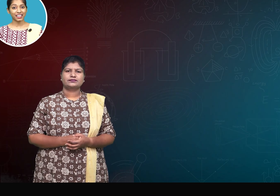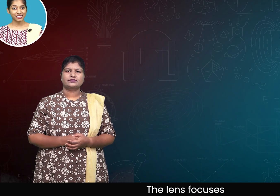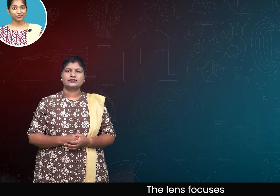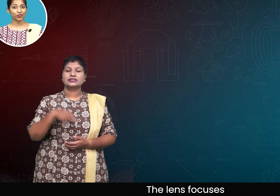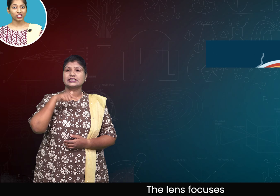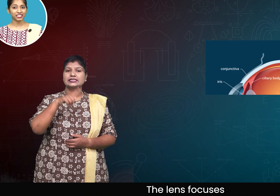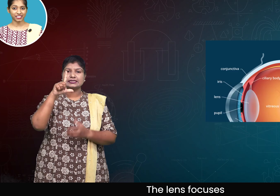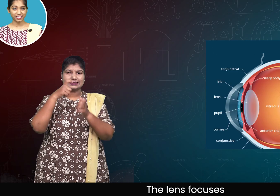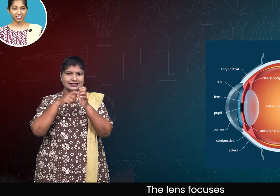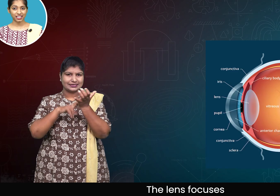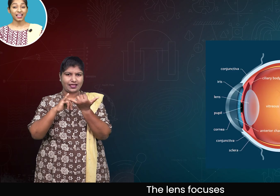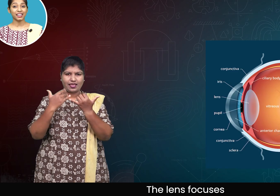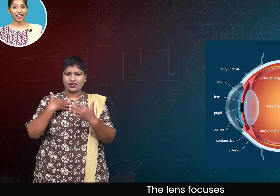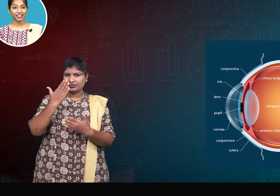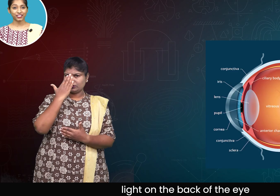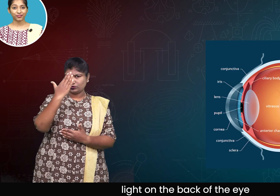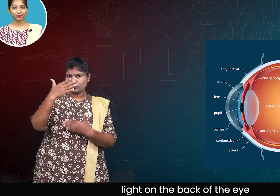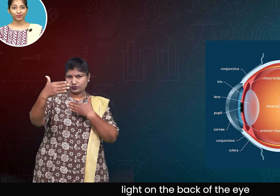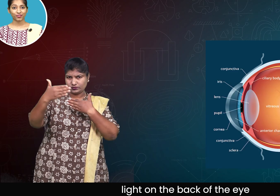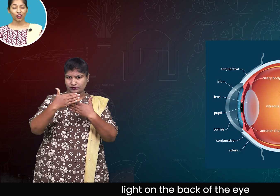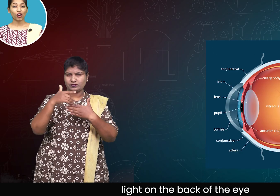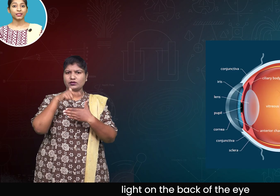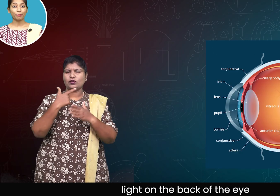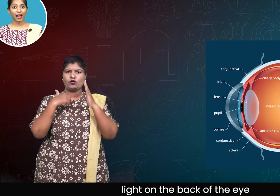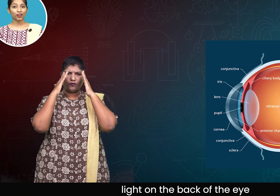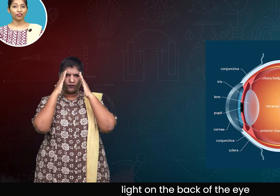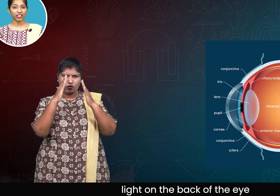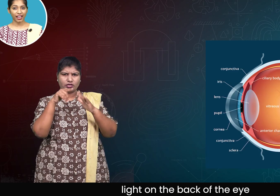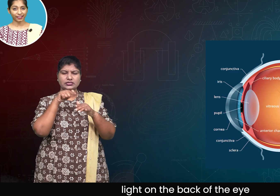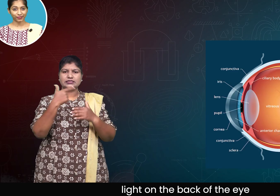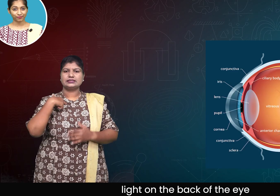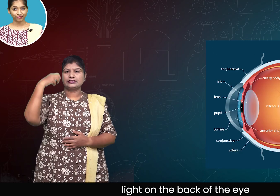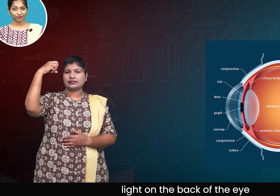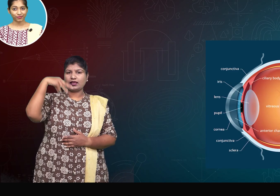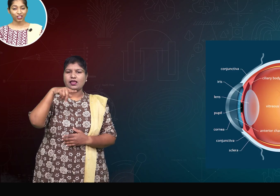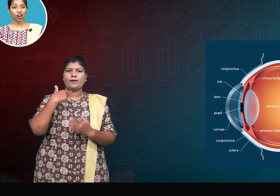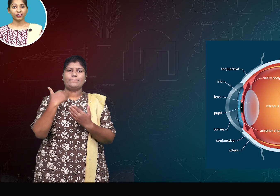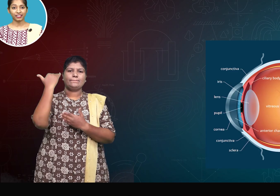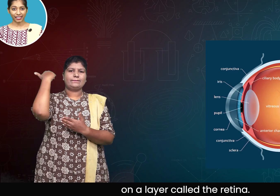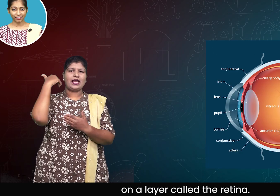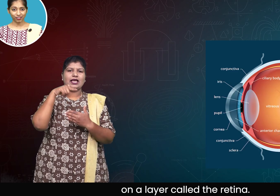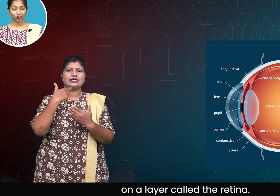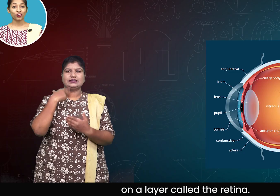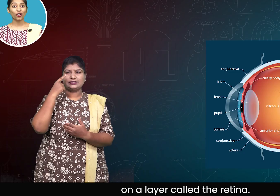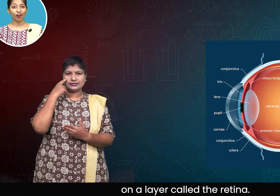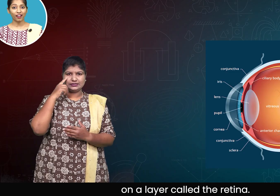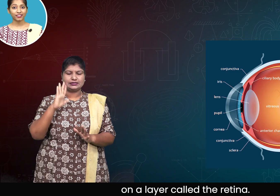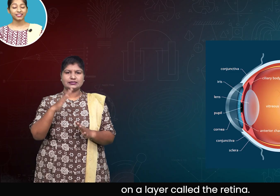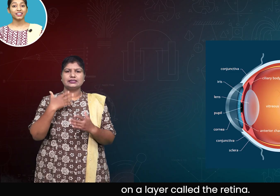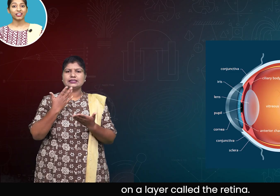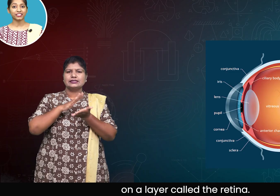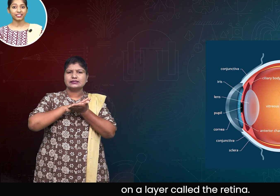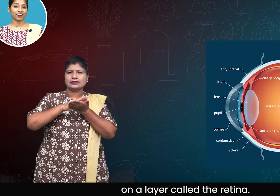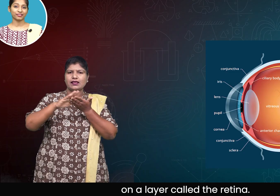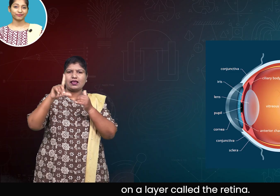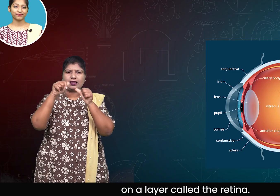The lens focuses light on the back of the eye on a layer called